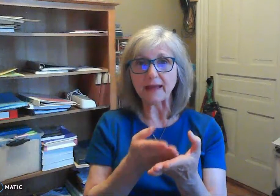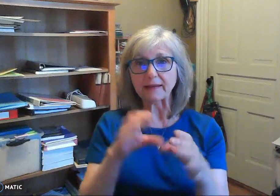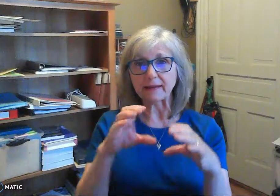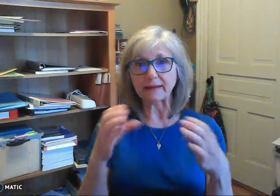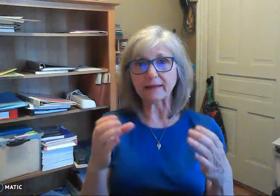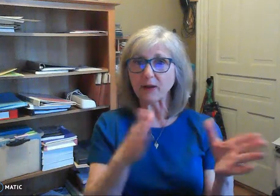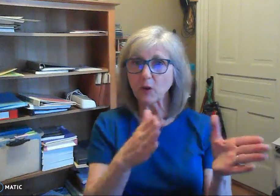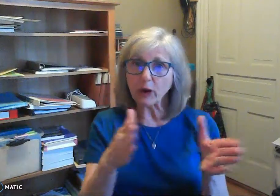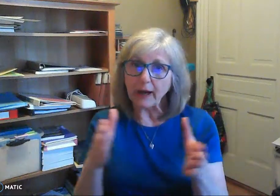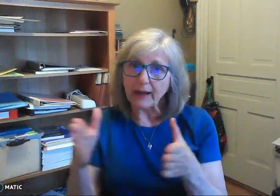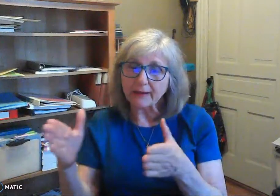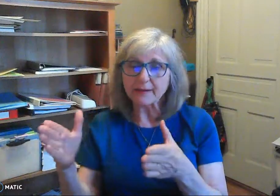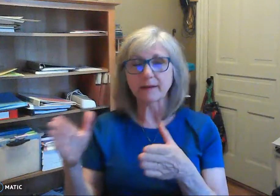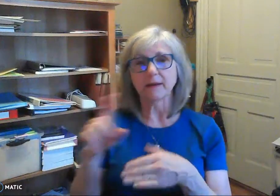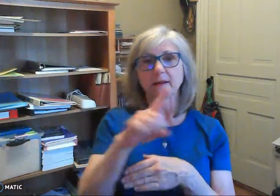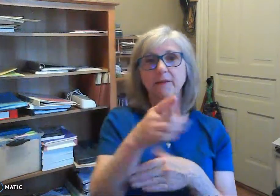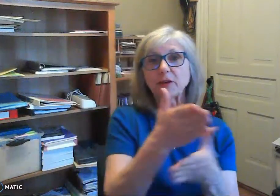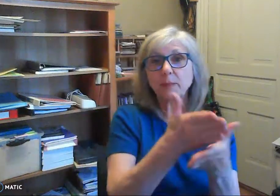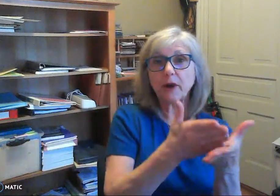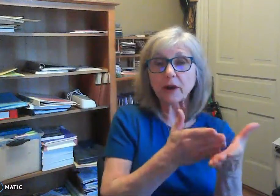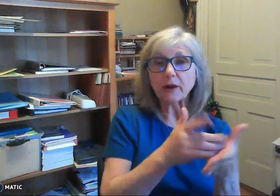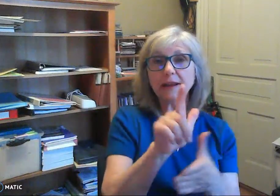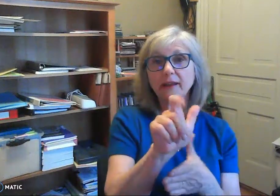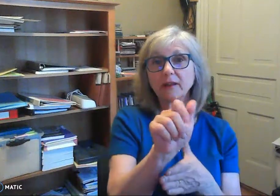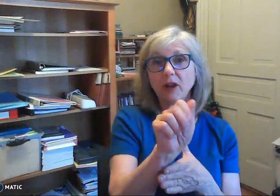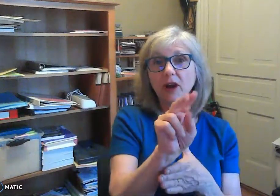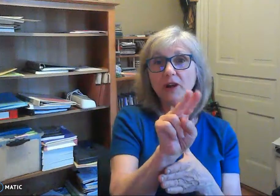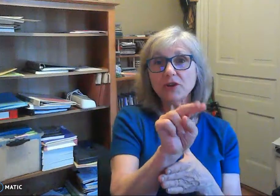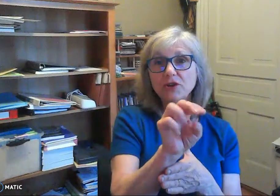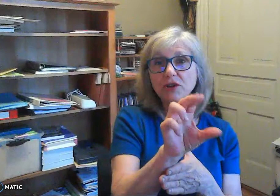class is kind of organized. First part is launch.